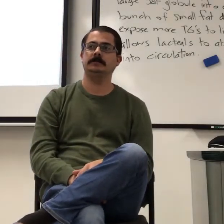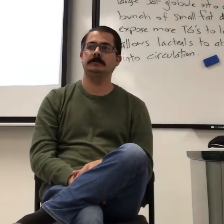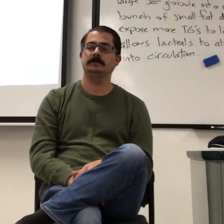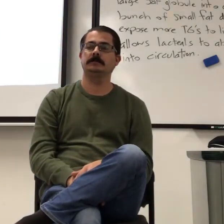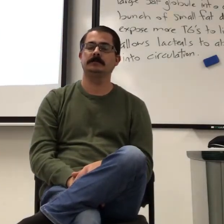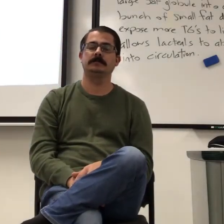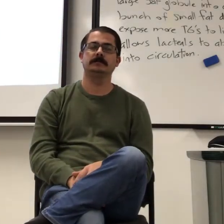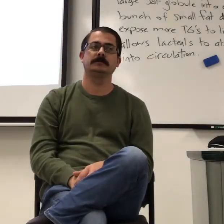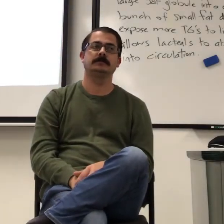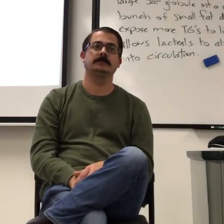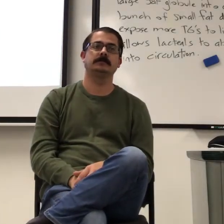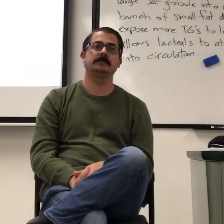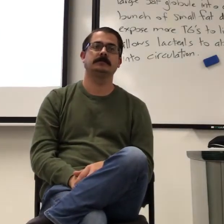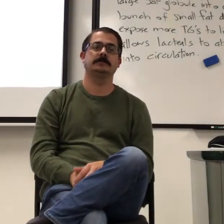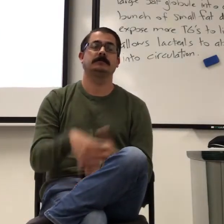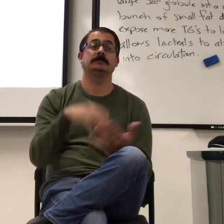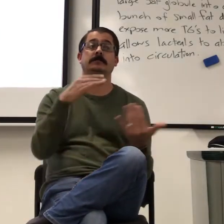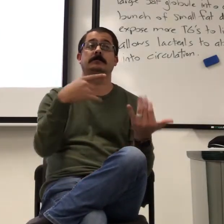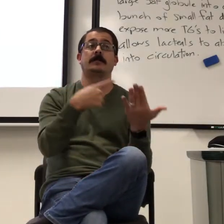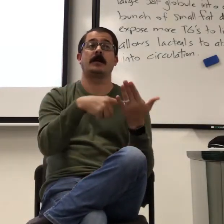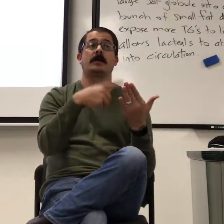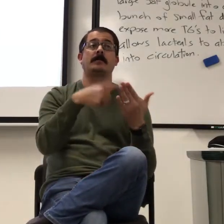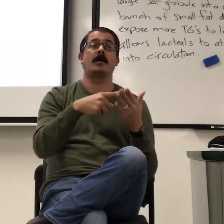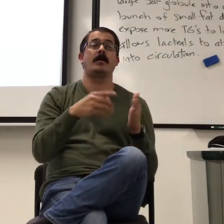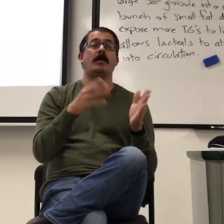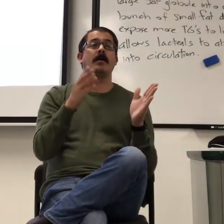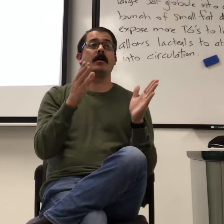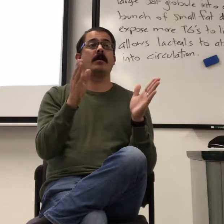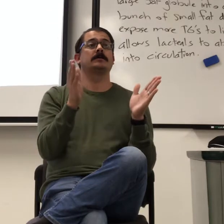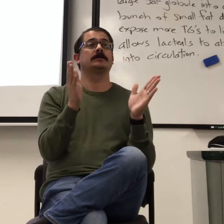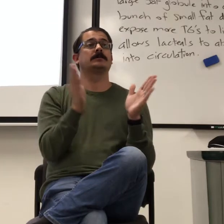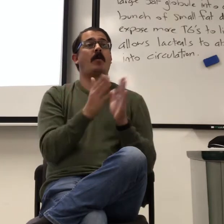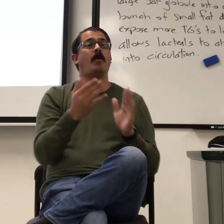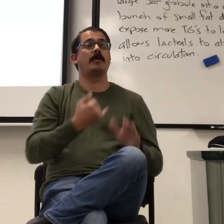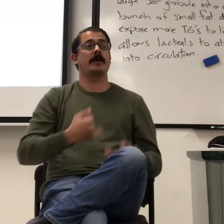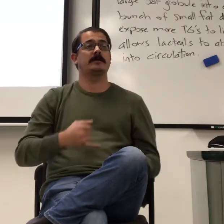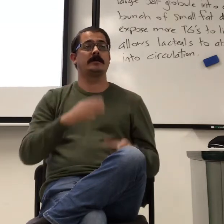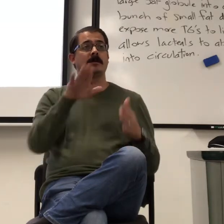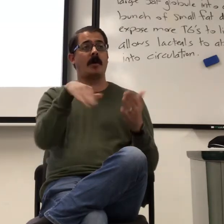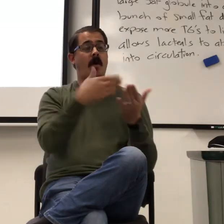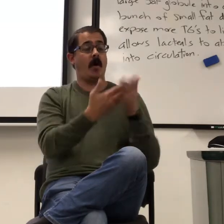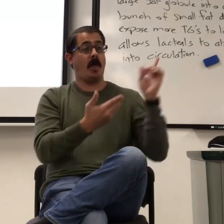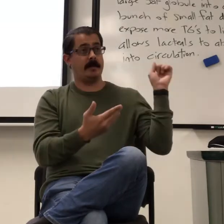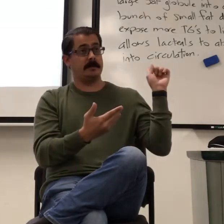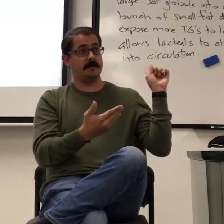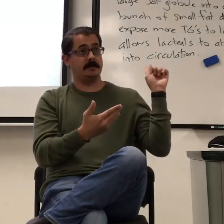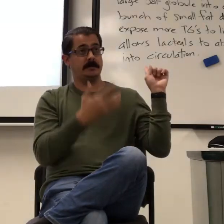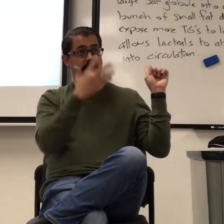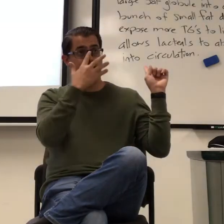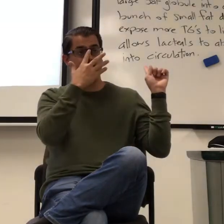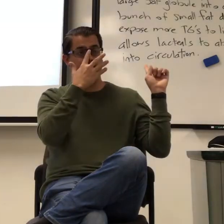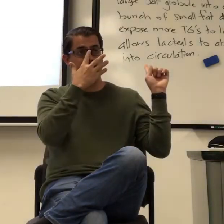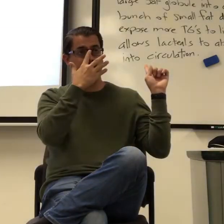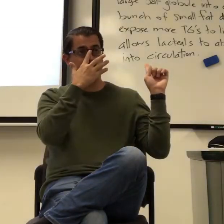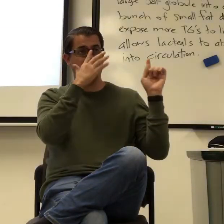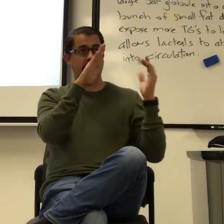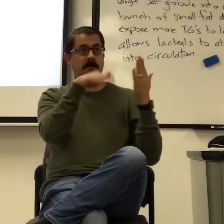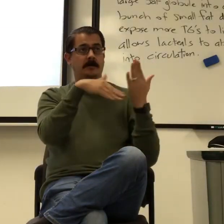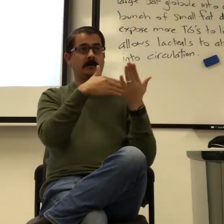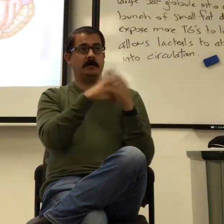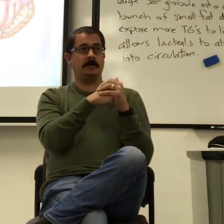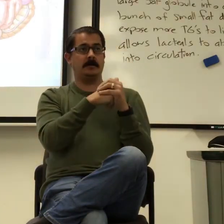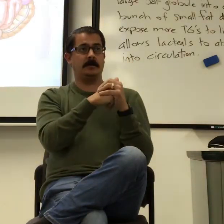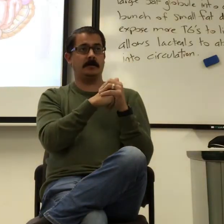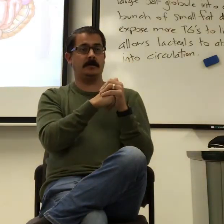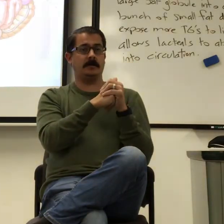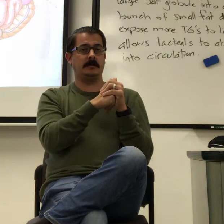All right, so let's talk about the small intestine. This happens in the small intestine. So the anatomy of the small intestine, there's not much